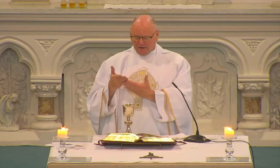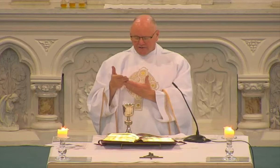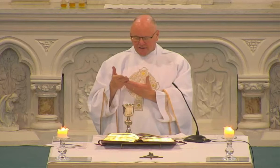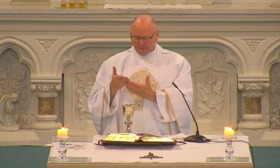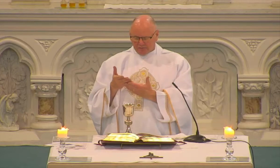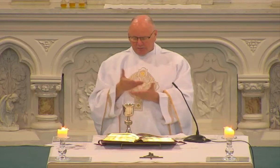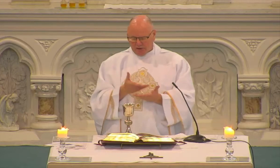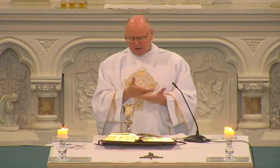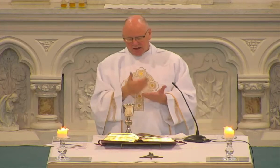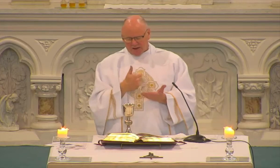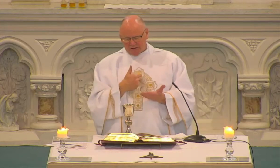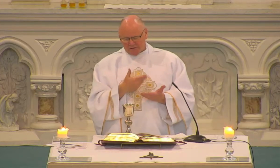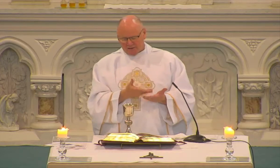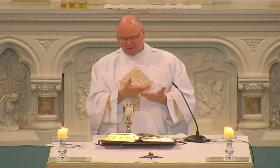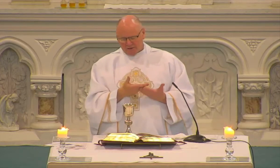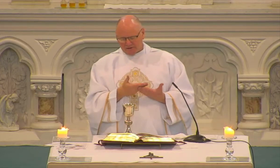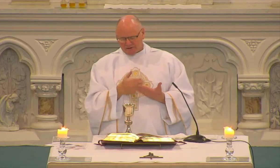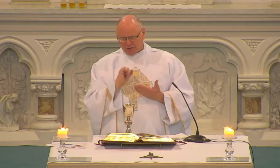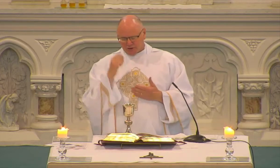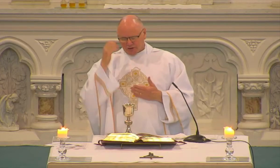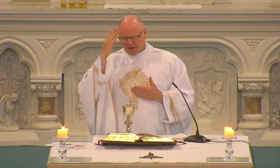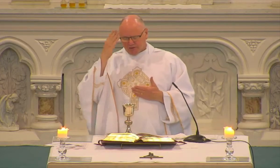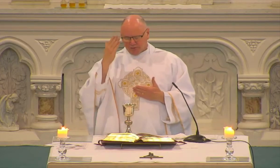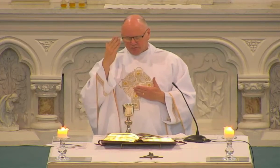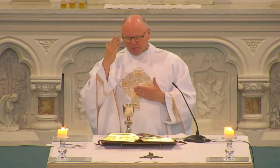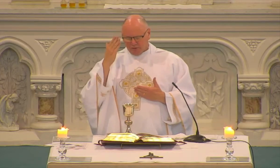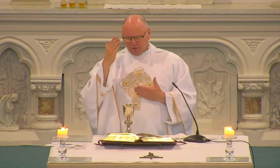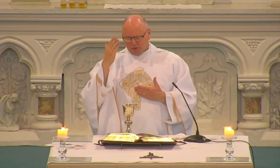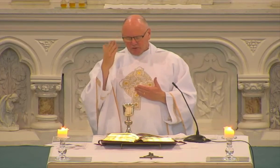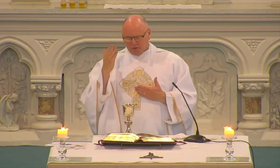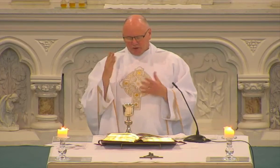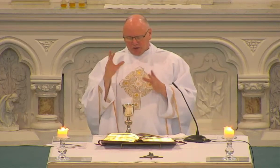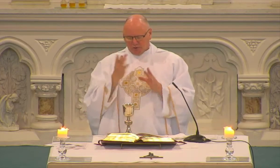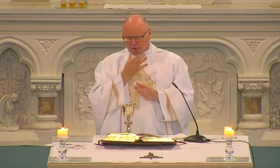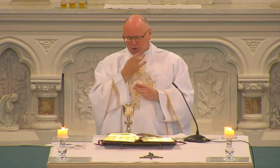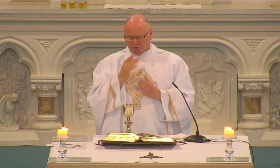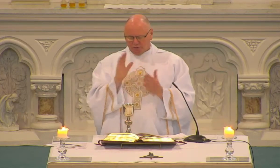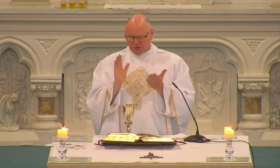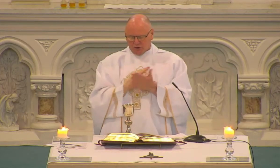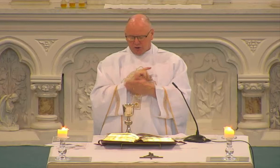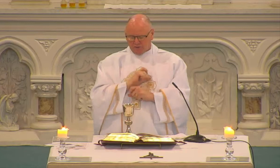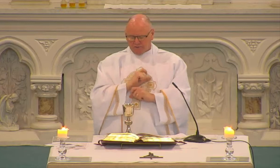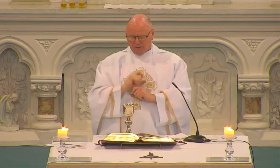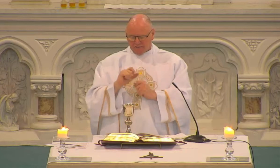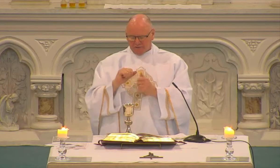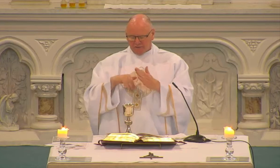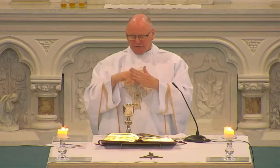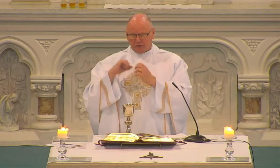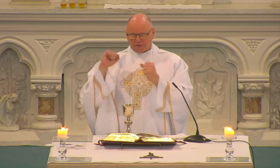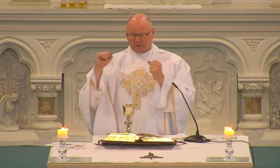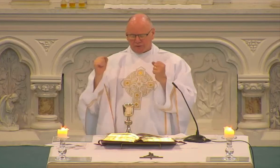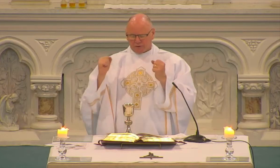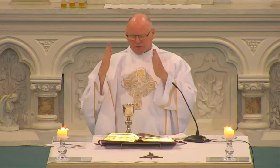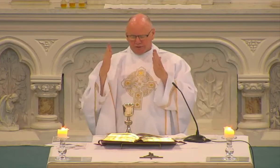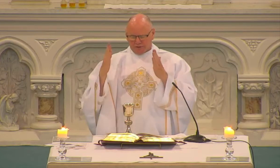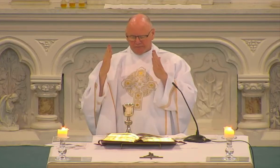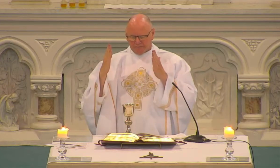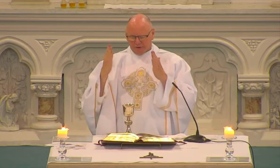them kind admittance to your kingdom. There we hope to enjoy forever the fullness of your glory,